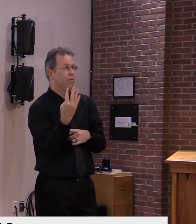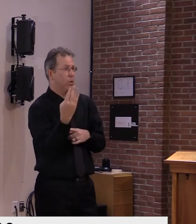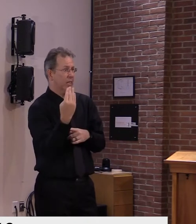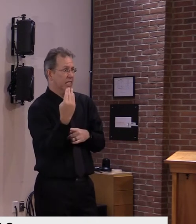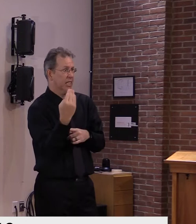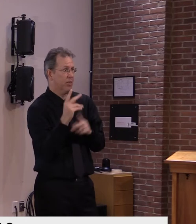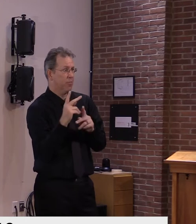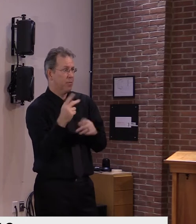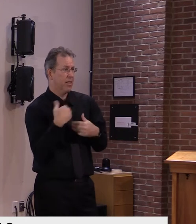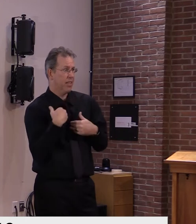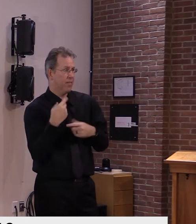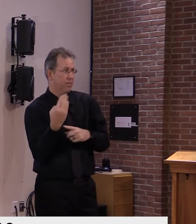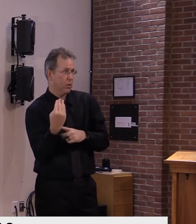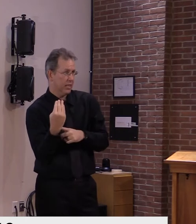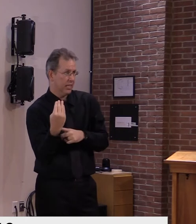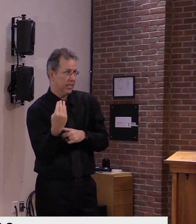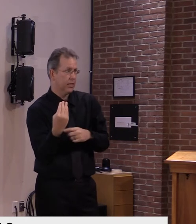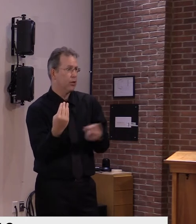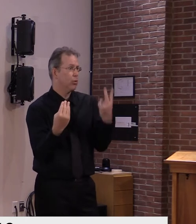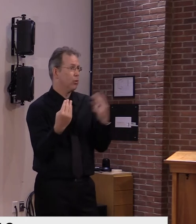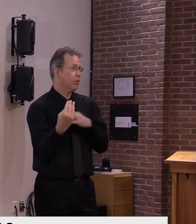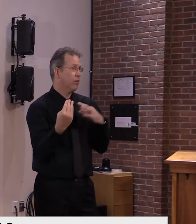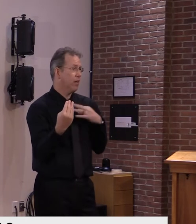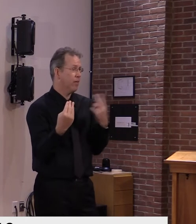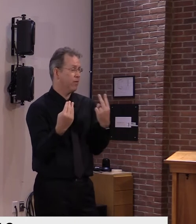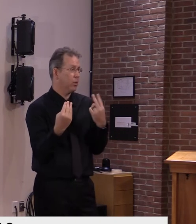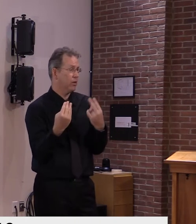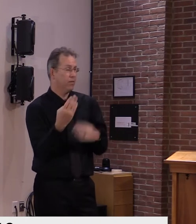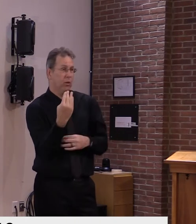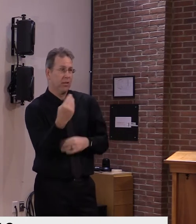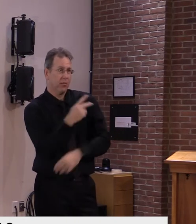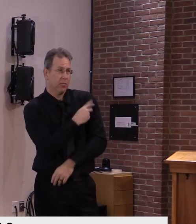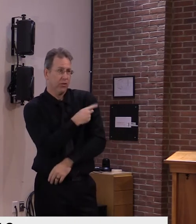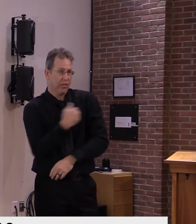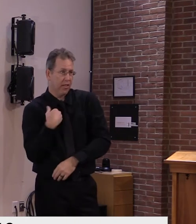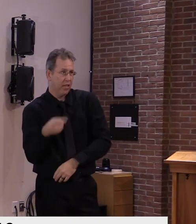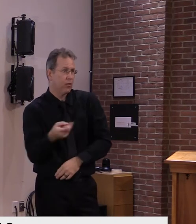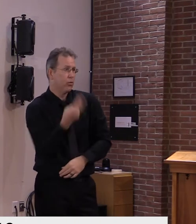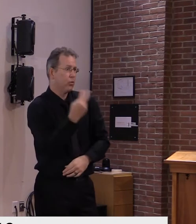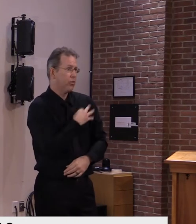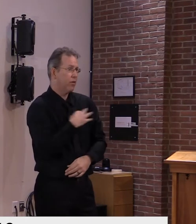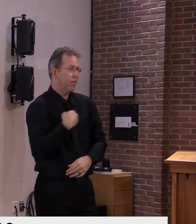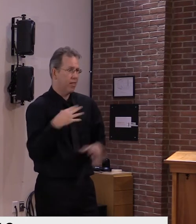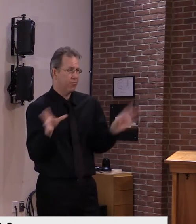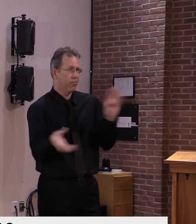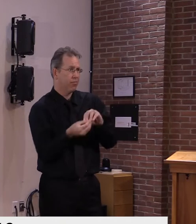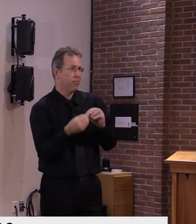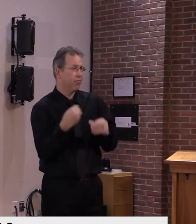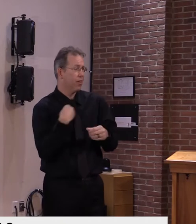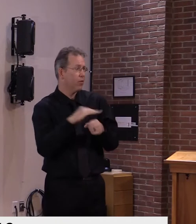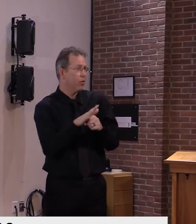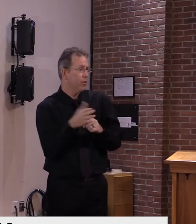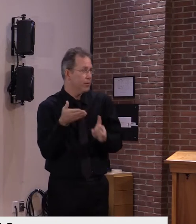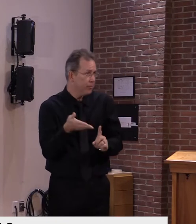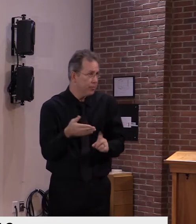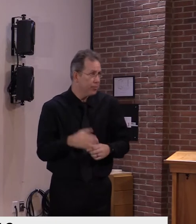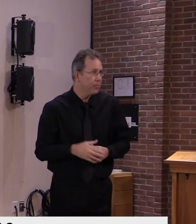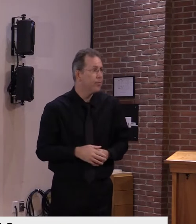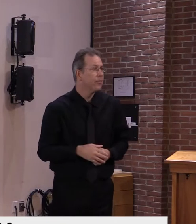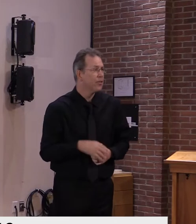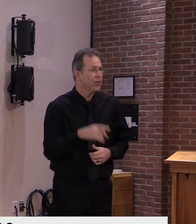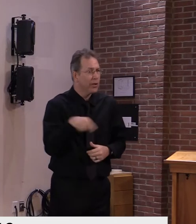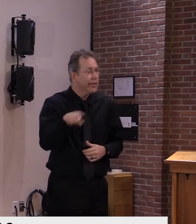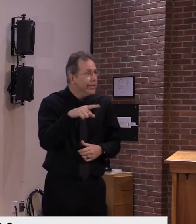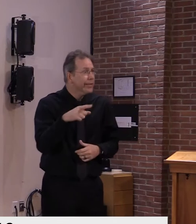2 staff. We all know the way COVID spreads through such vulnerable facilities in an